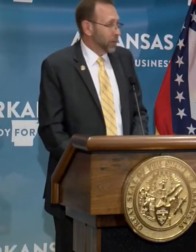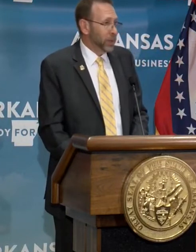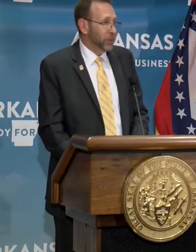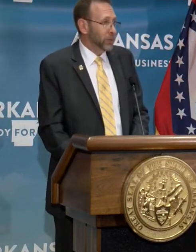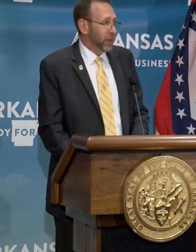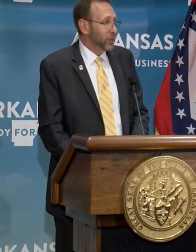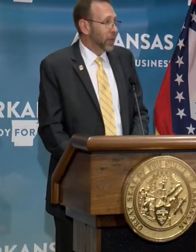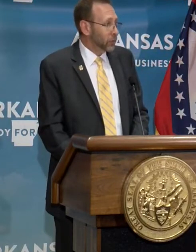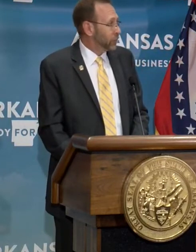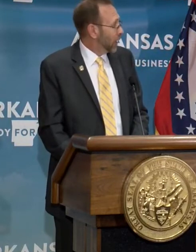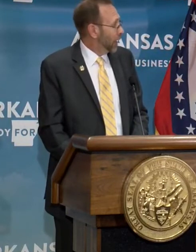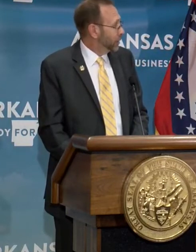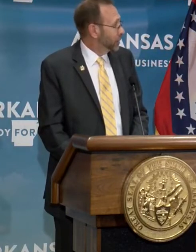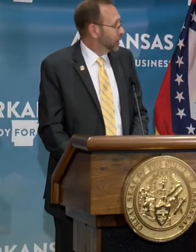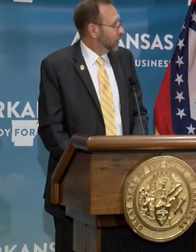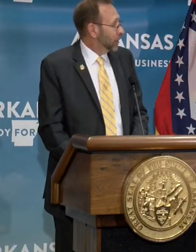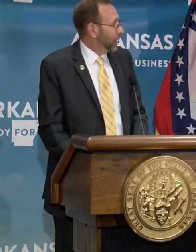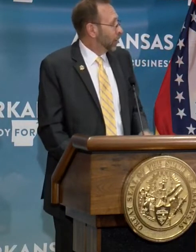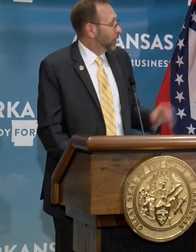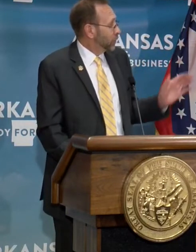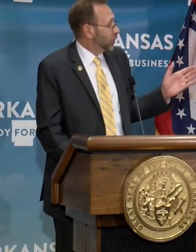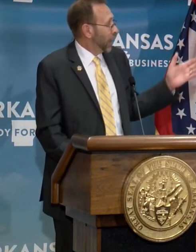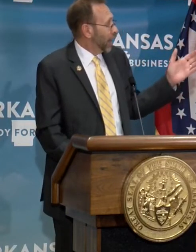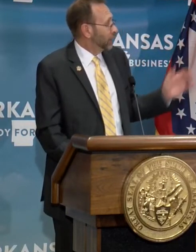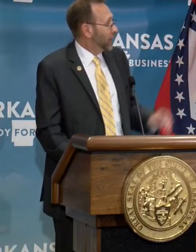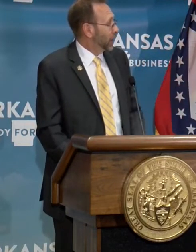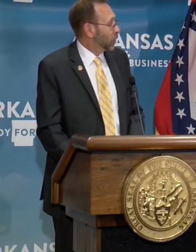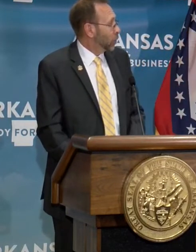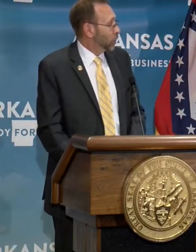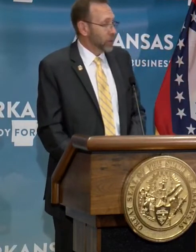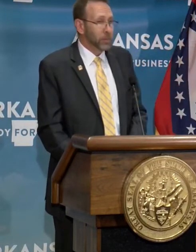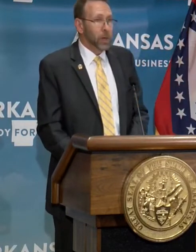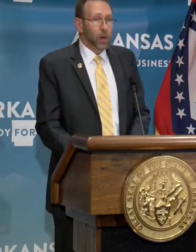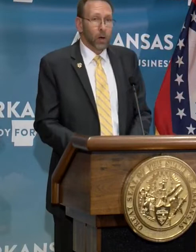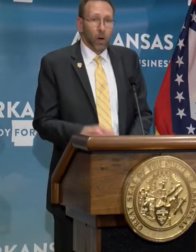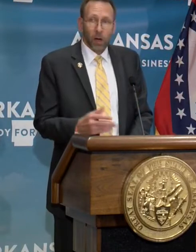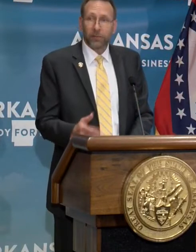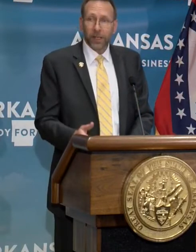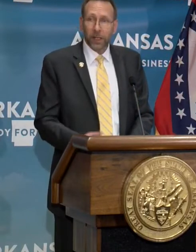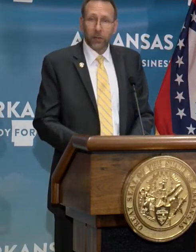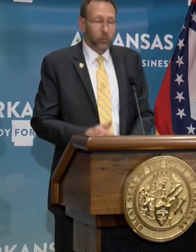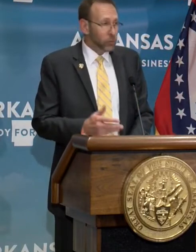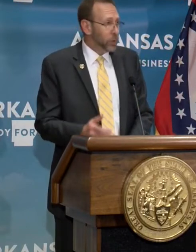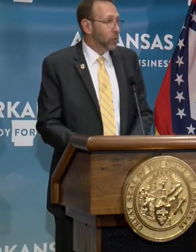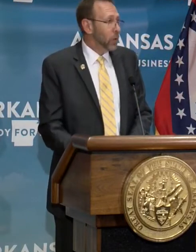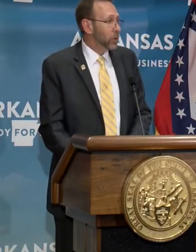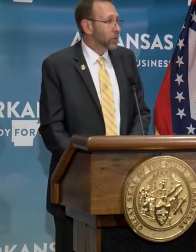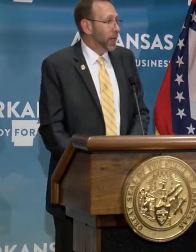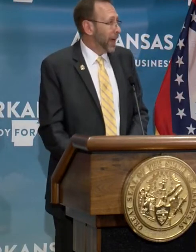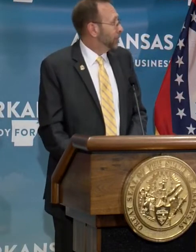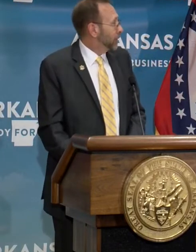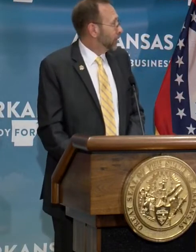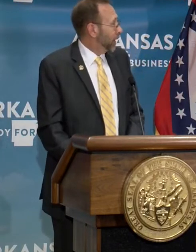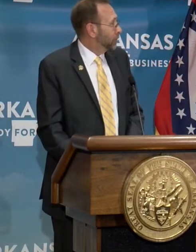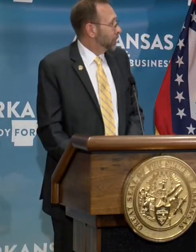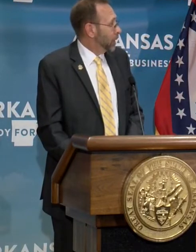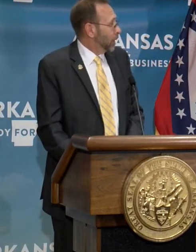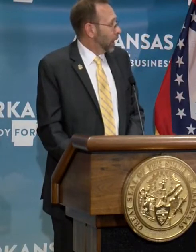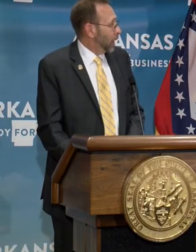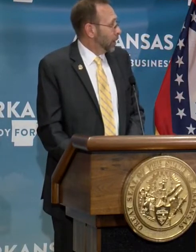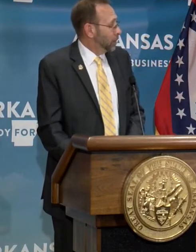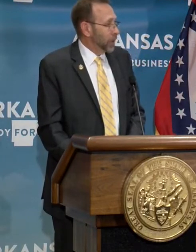46.3% of them have not survived. Now, we still have about a quarter of them on ventilators, and we don't know what's going to happen to